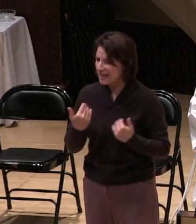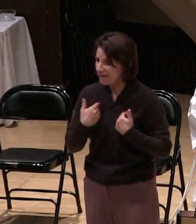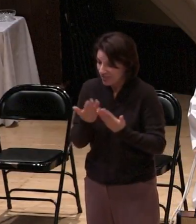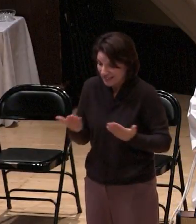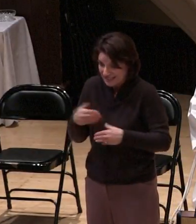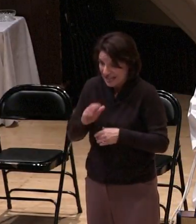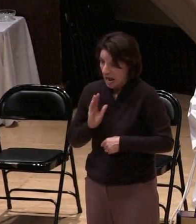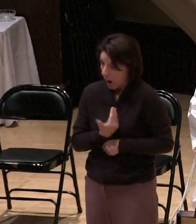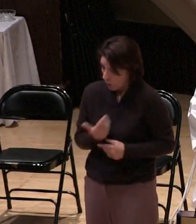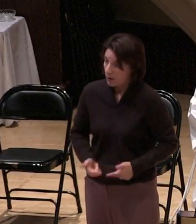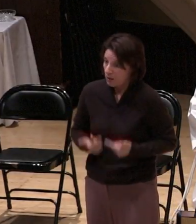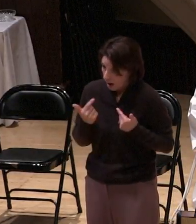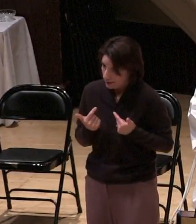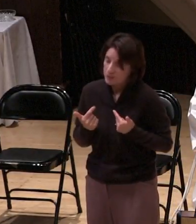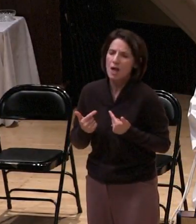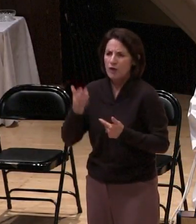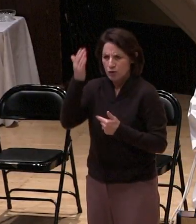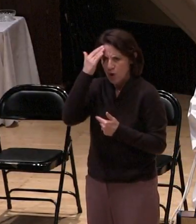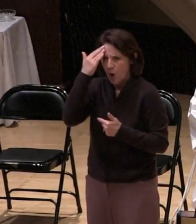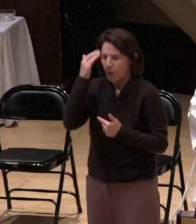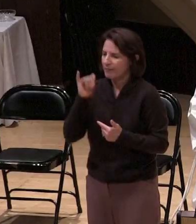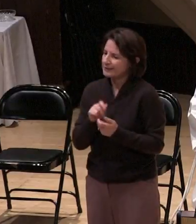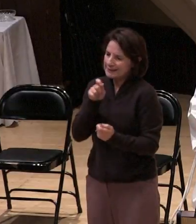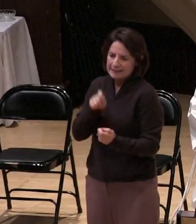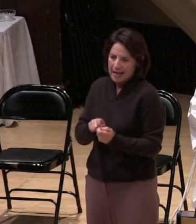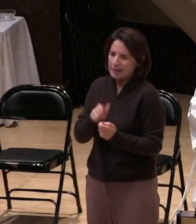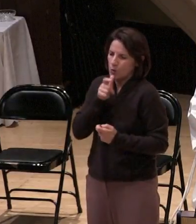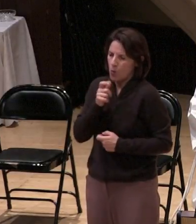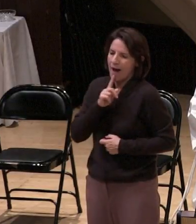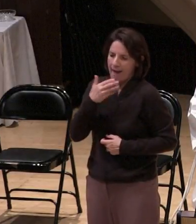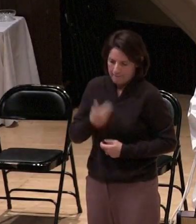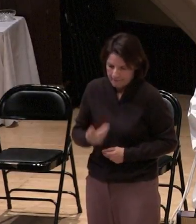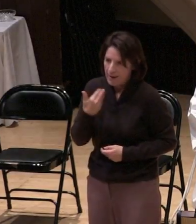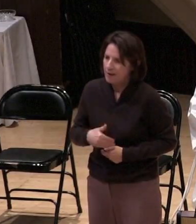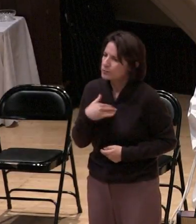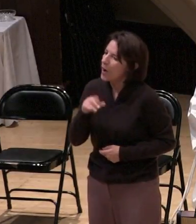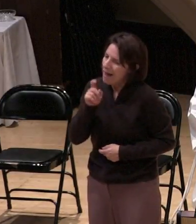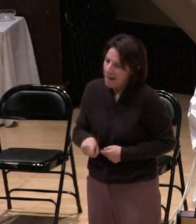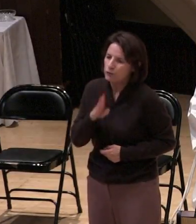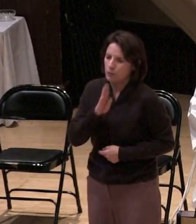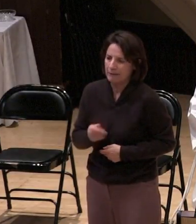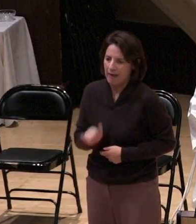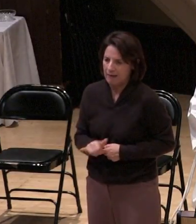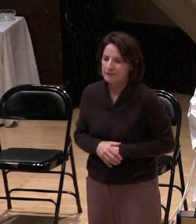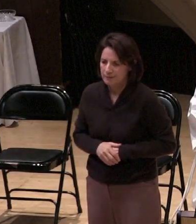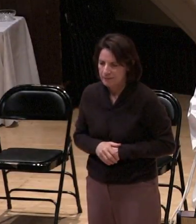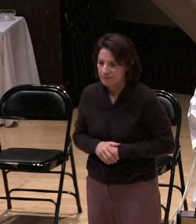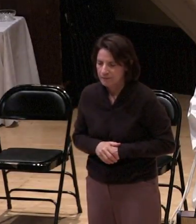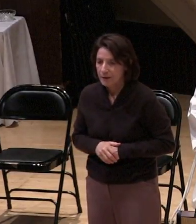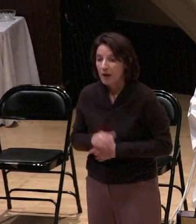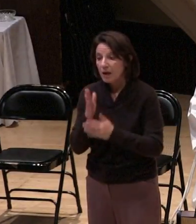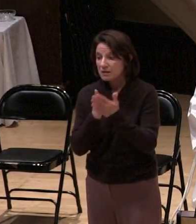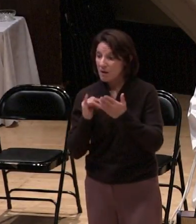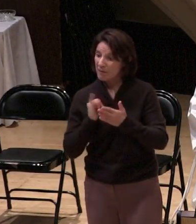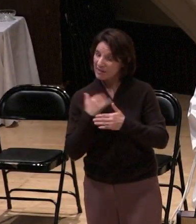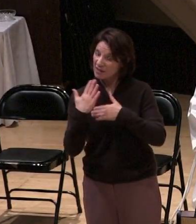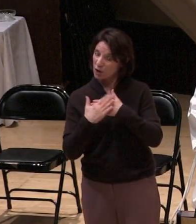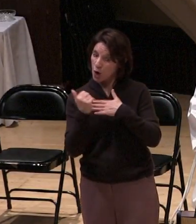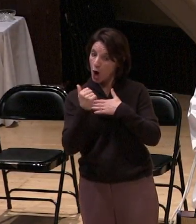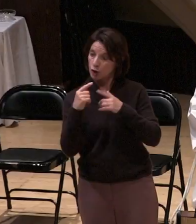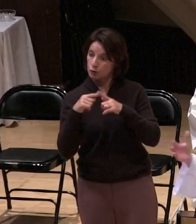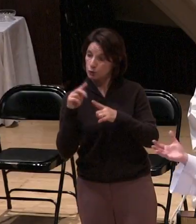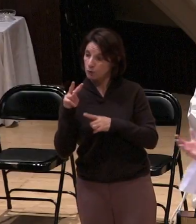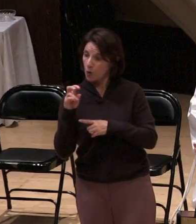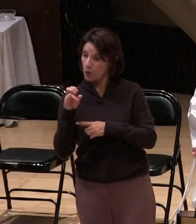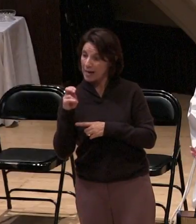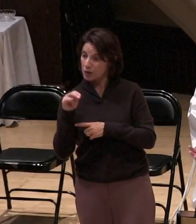people that that's just who they are and it's who they have to be. Some of us are called to our vocation